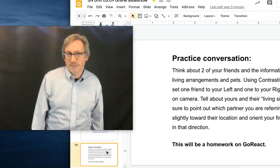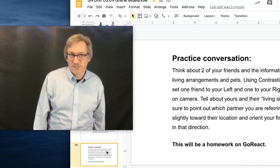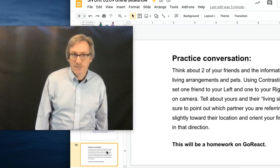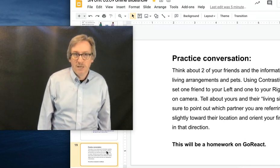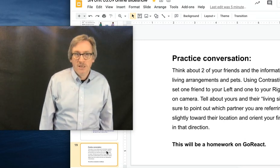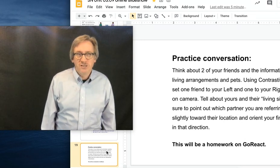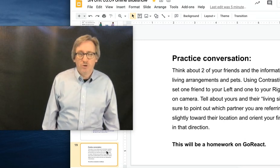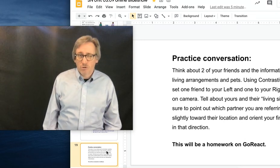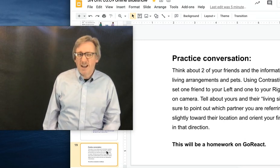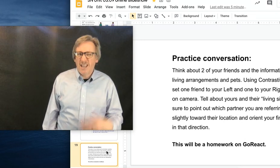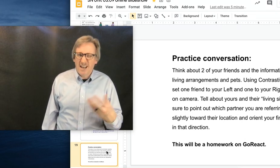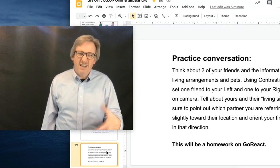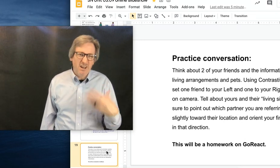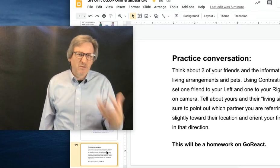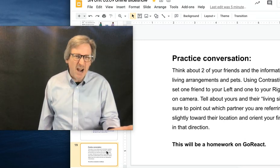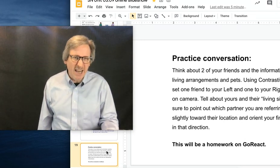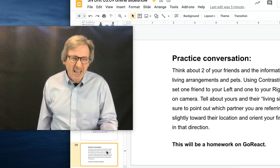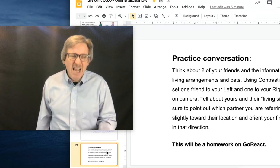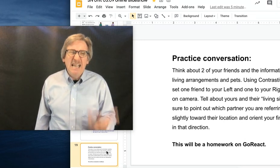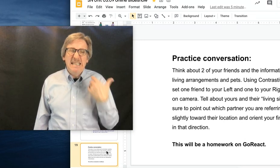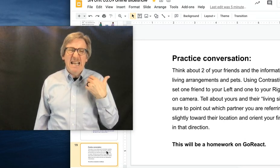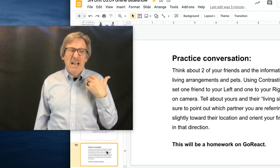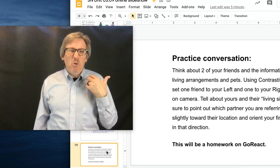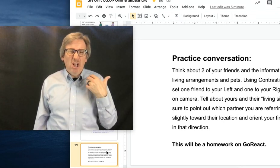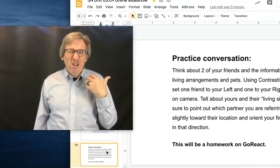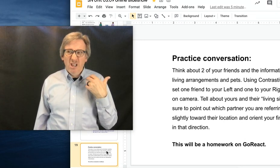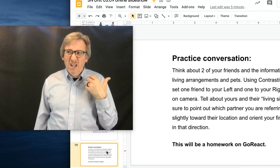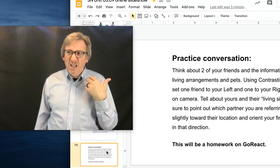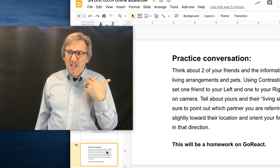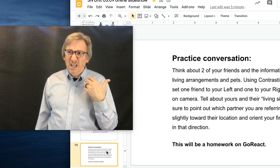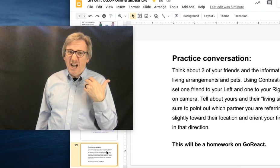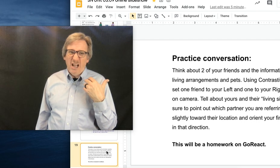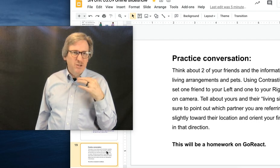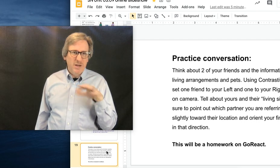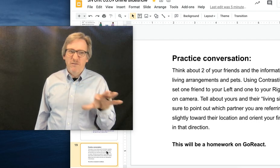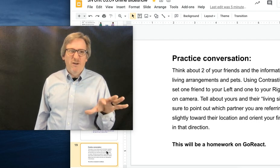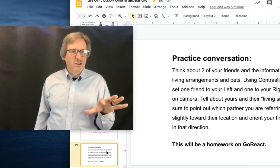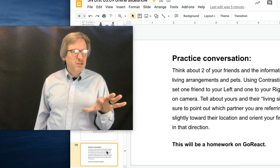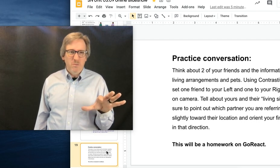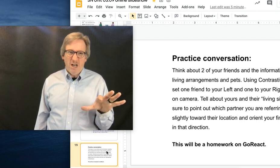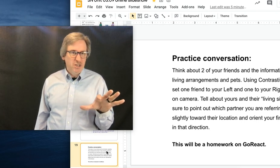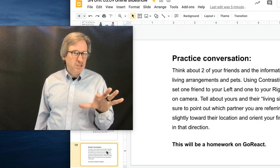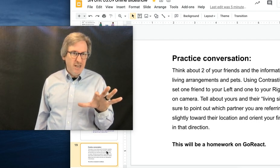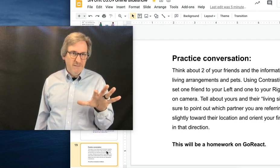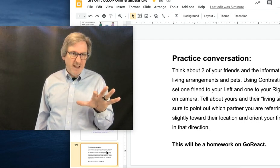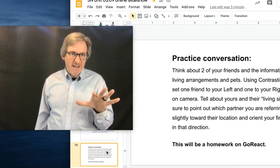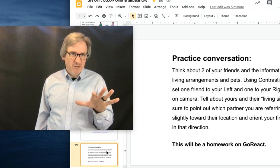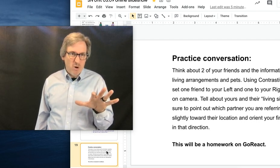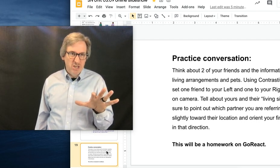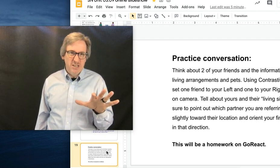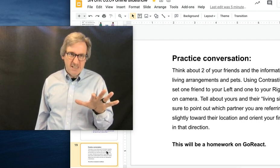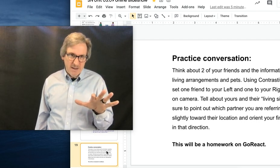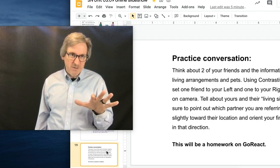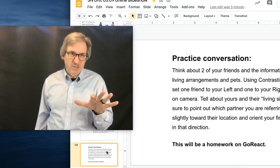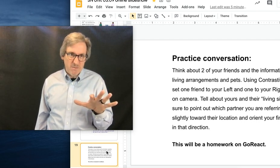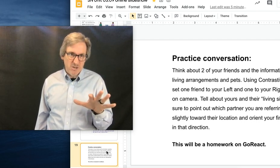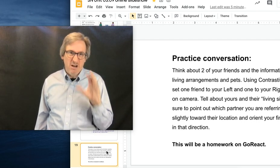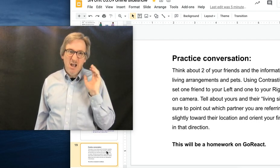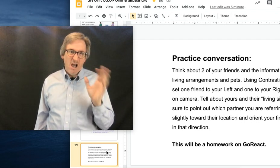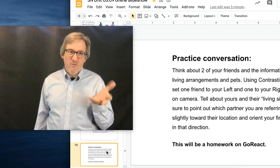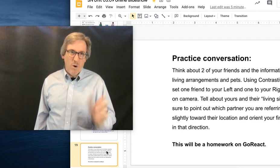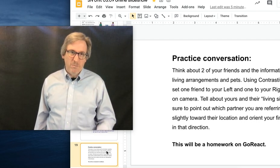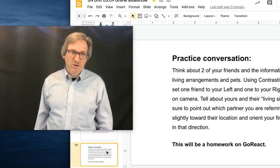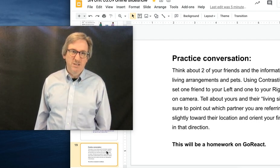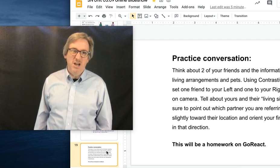everybody picks. So try to get a little variety because I'll drink far too much if I have to watch the same